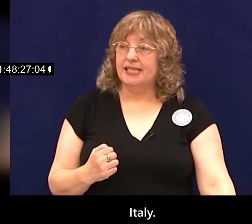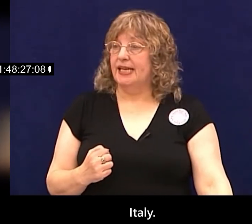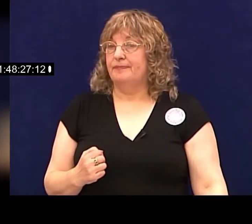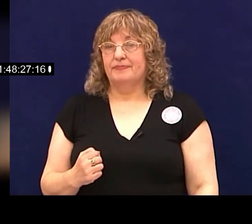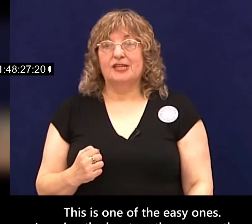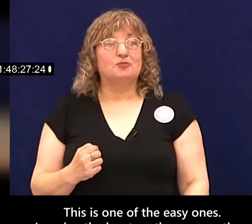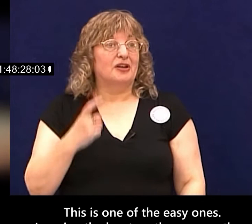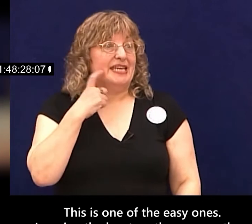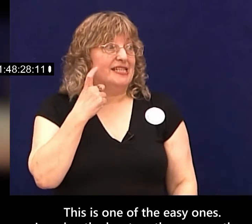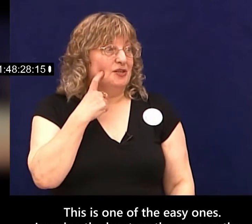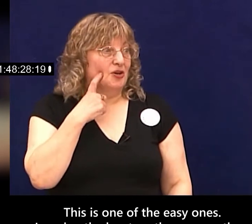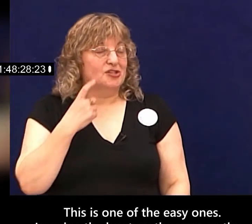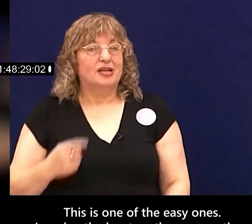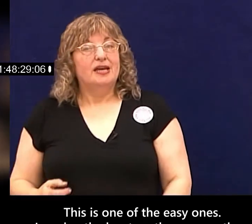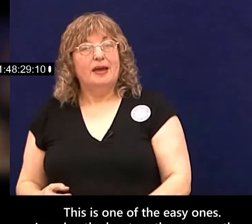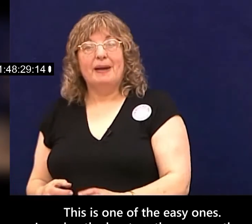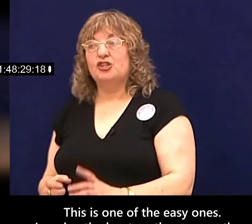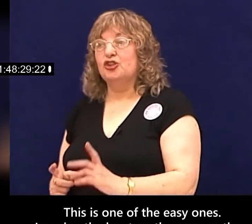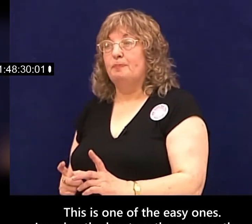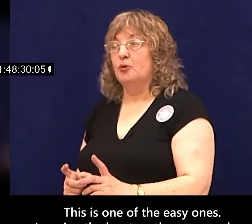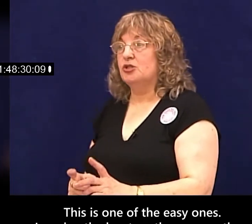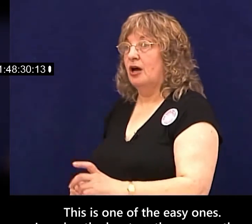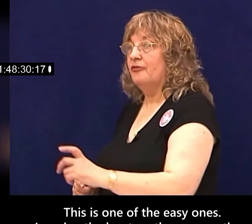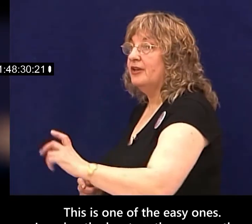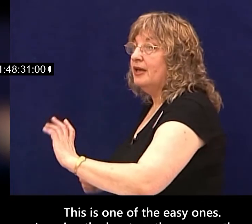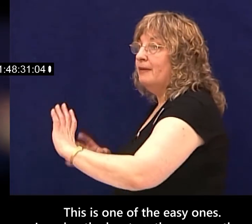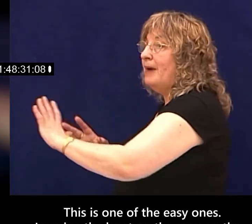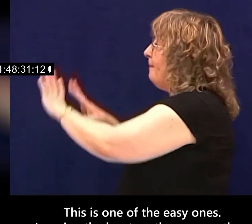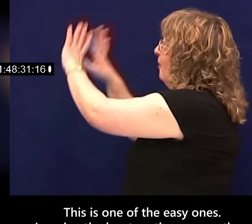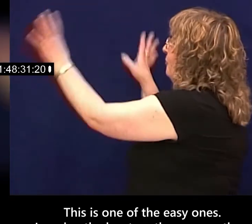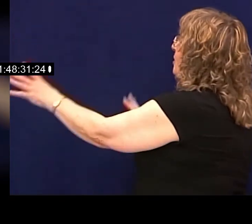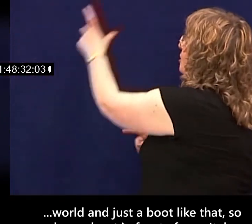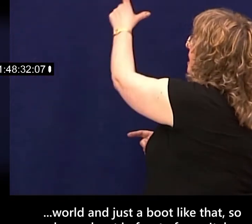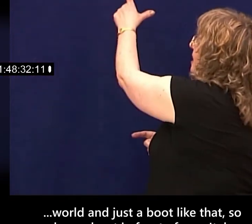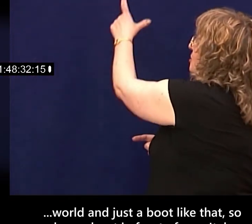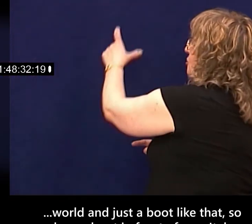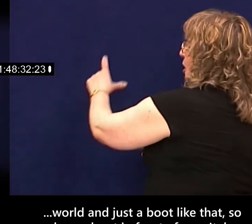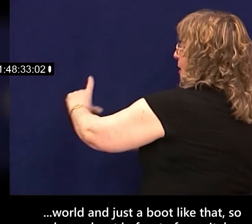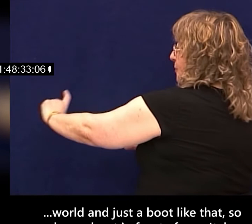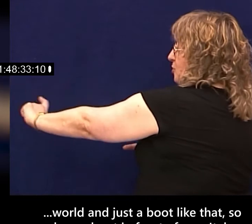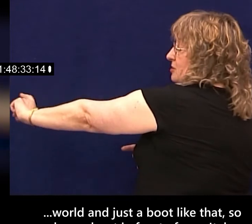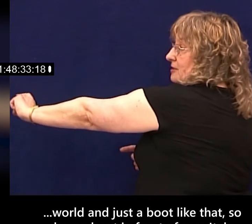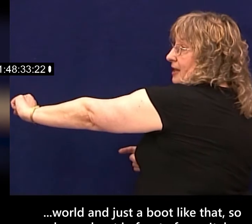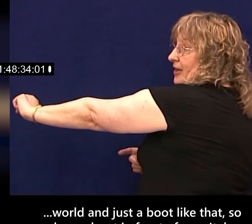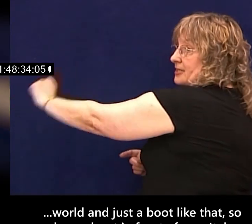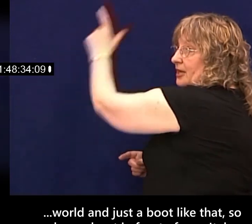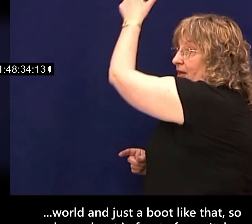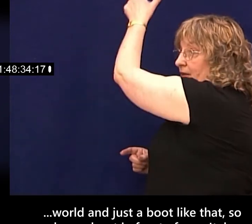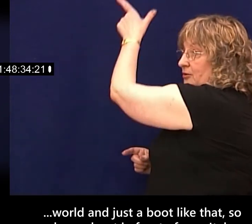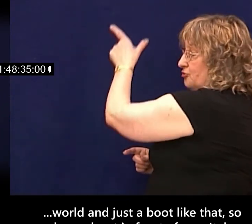Italy. This is one of the easy ones. Imagine the boot on the map on the world and just a boot like that. So